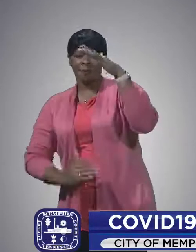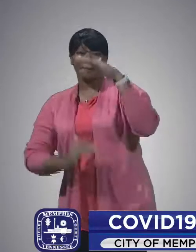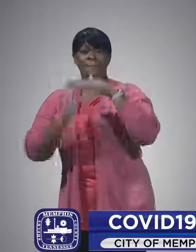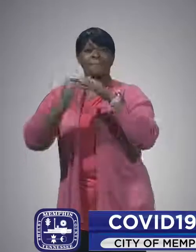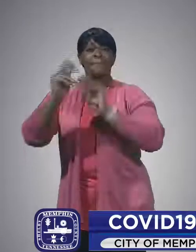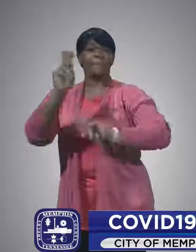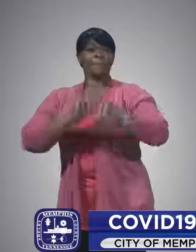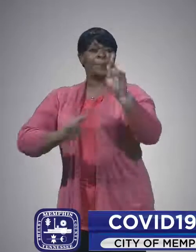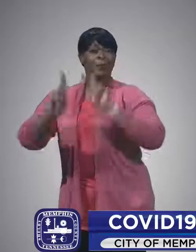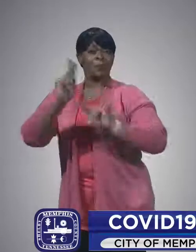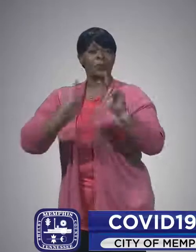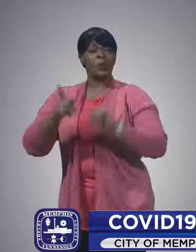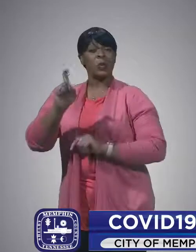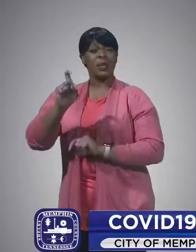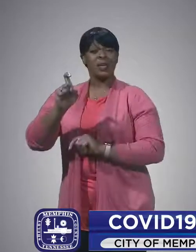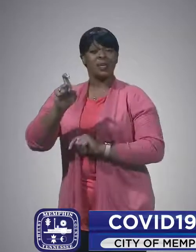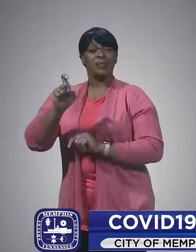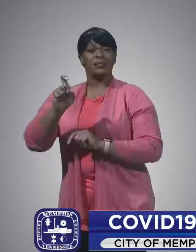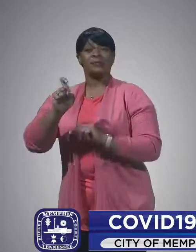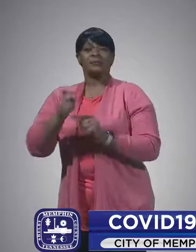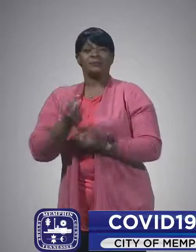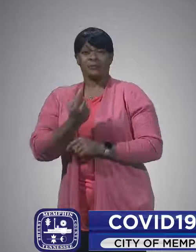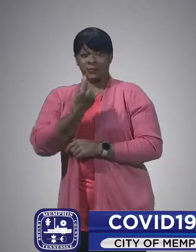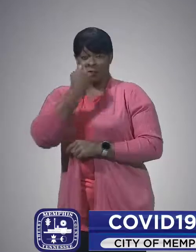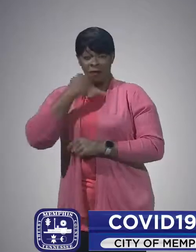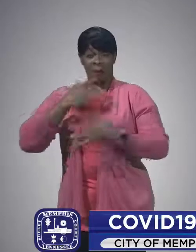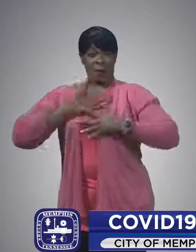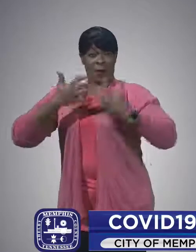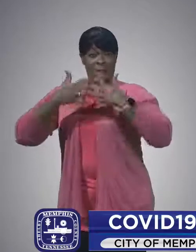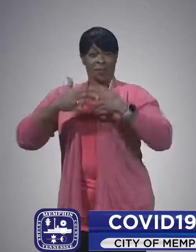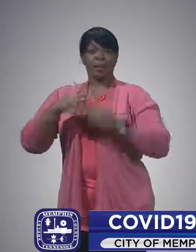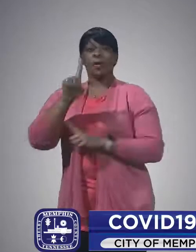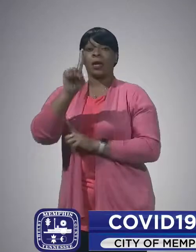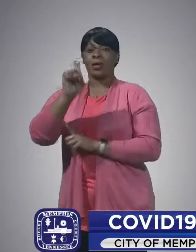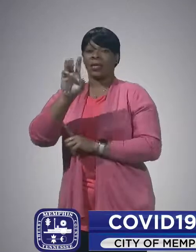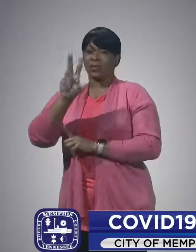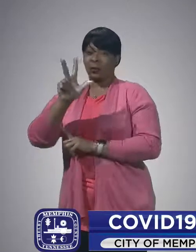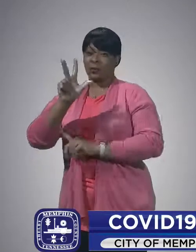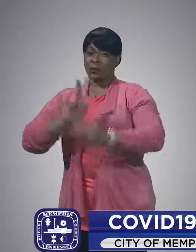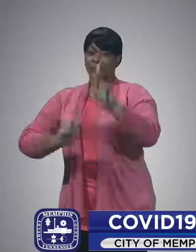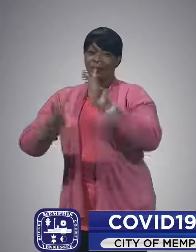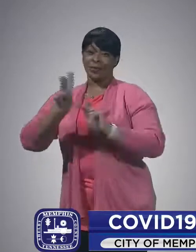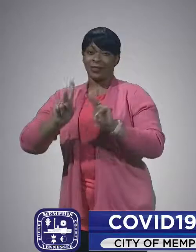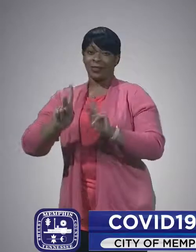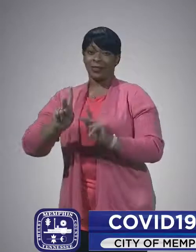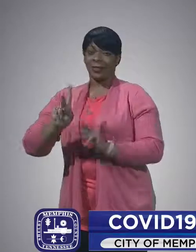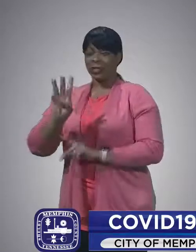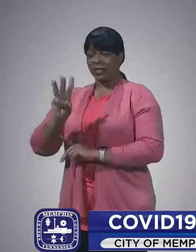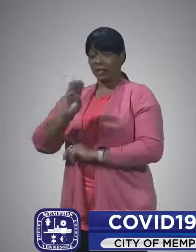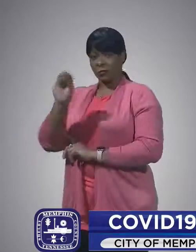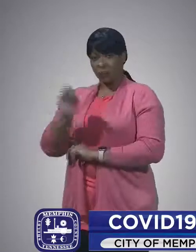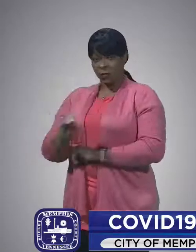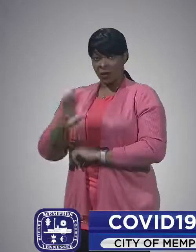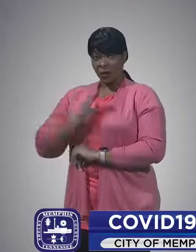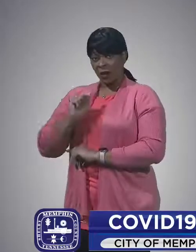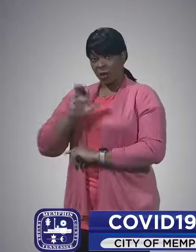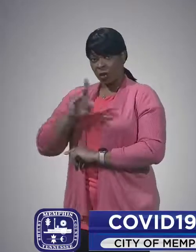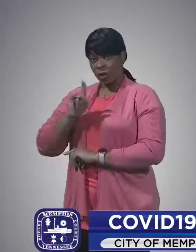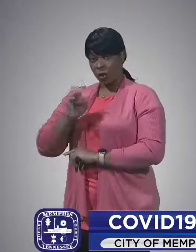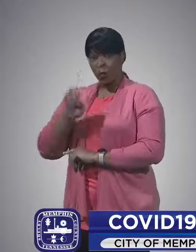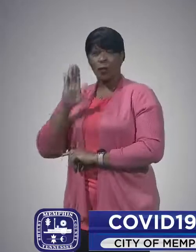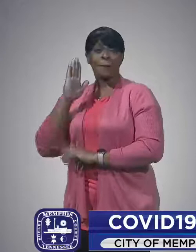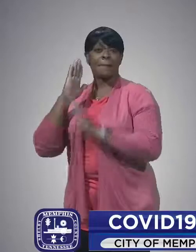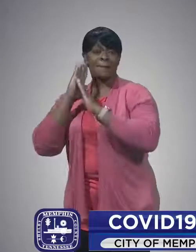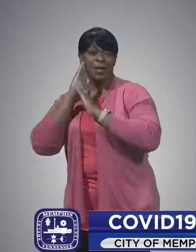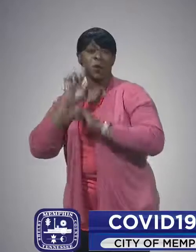of people that have needed to be intubated at 163. We still have about 6% of our acute care bed